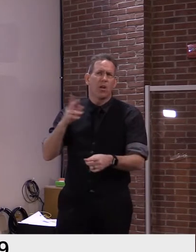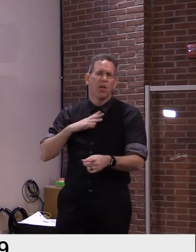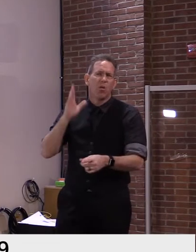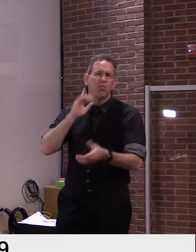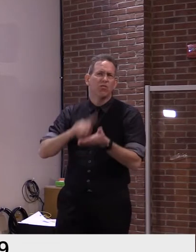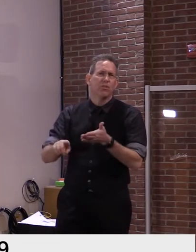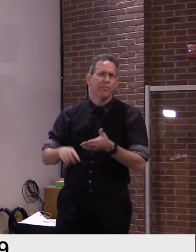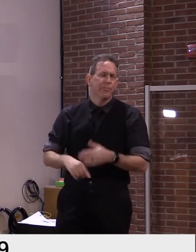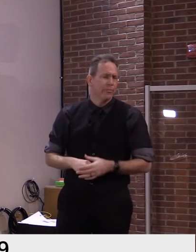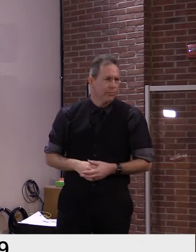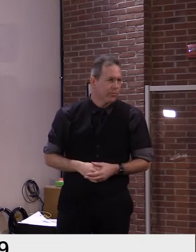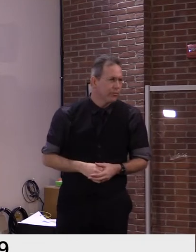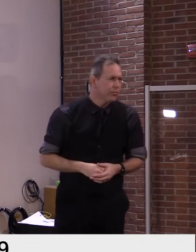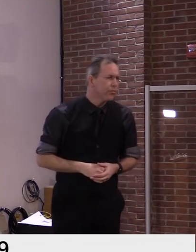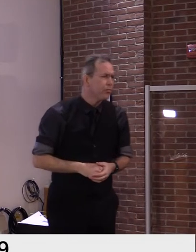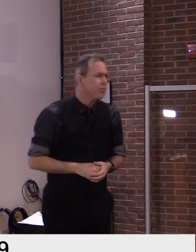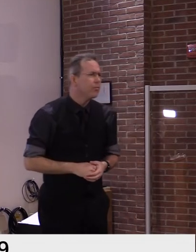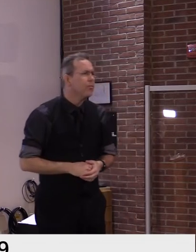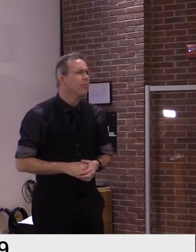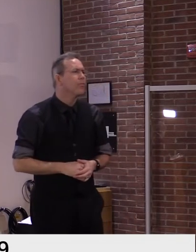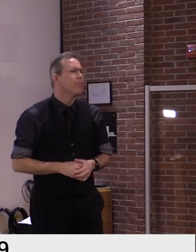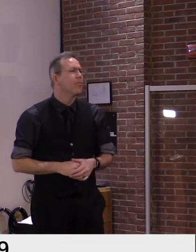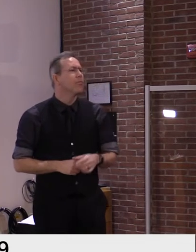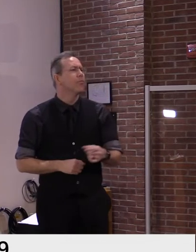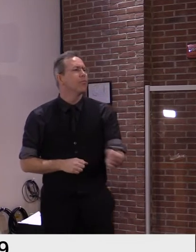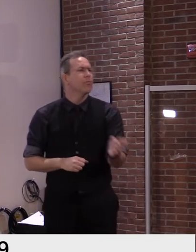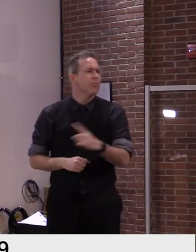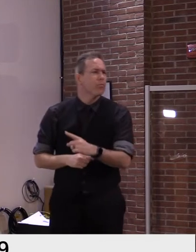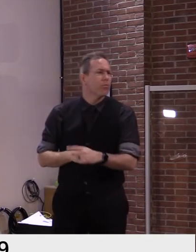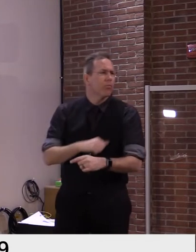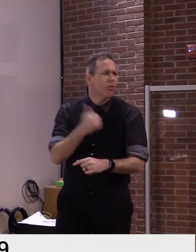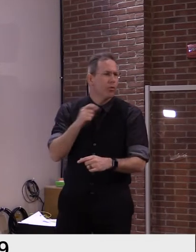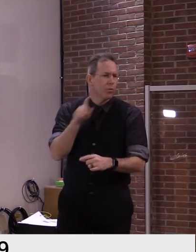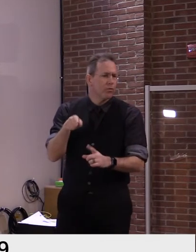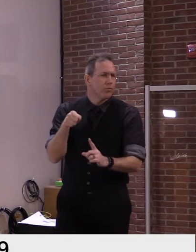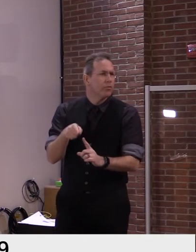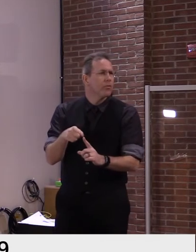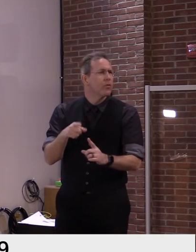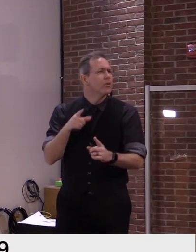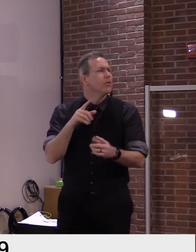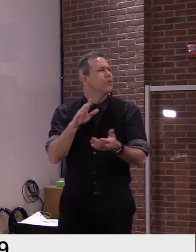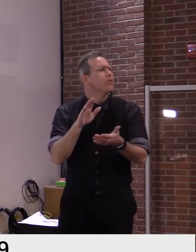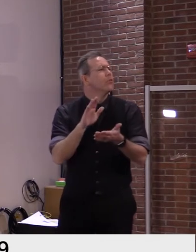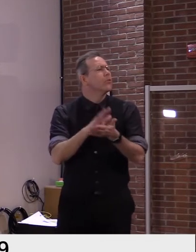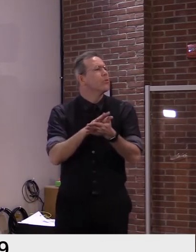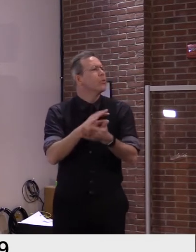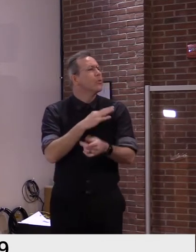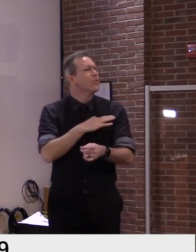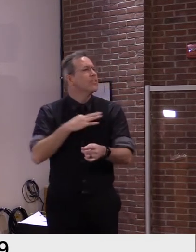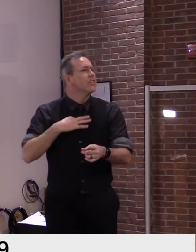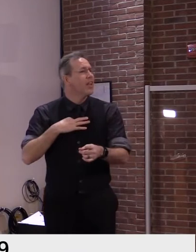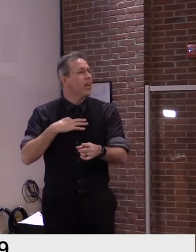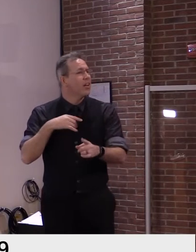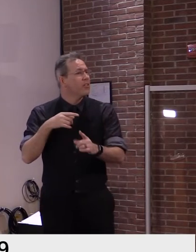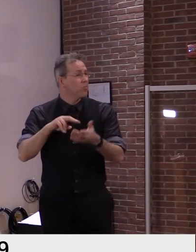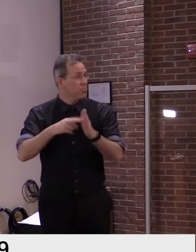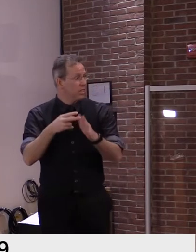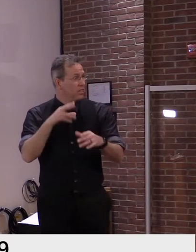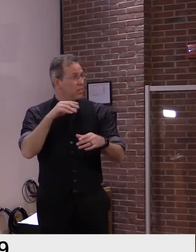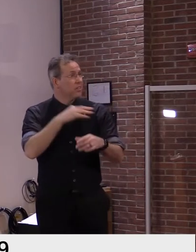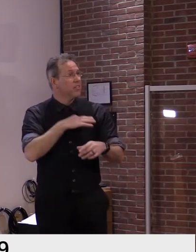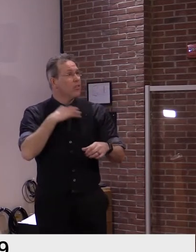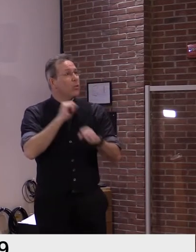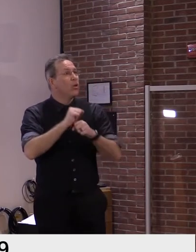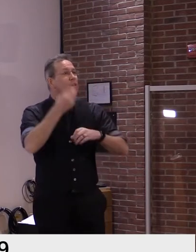front-facing receive vaccines as well, so people who work in the central office, for example? Depends on where they are. If their central office